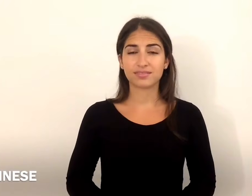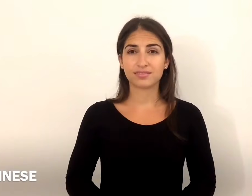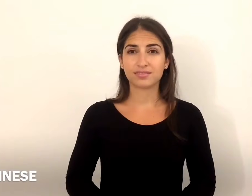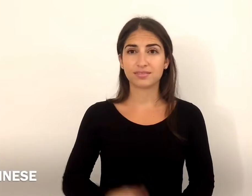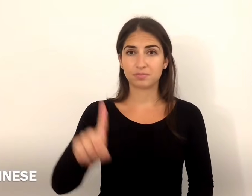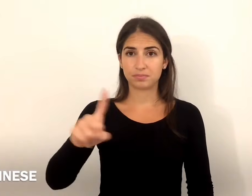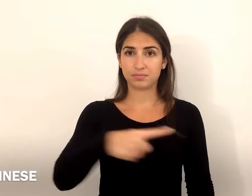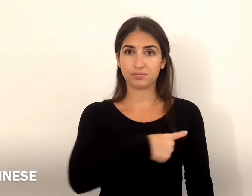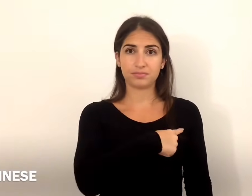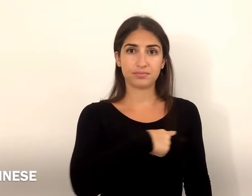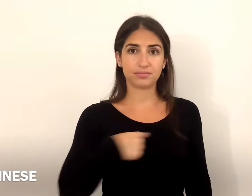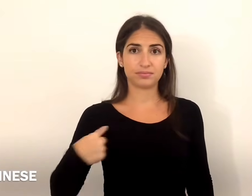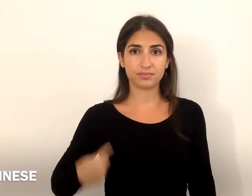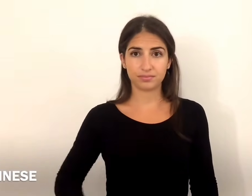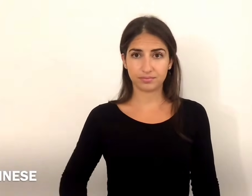Chinese,